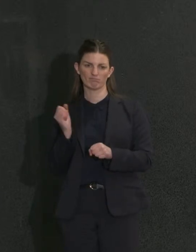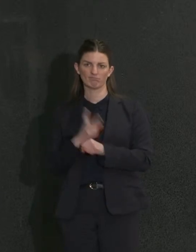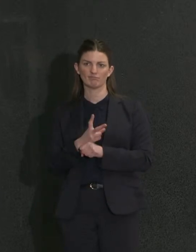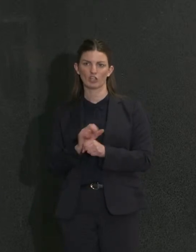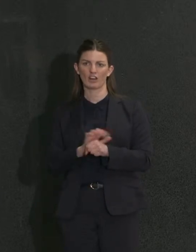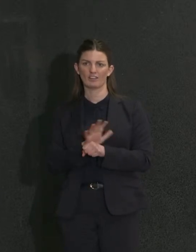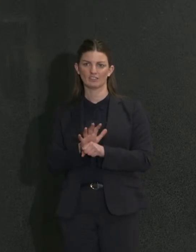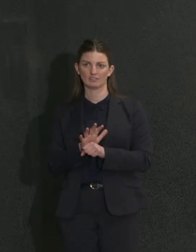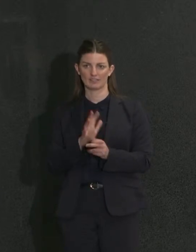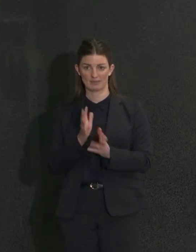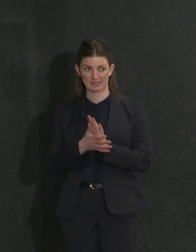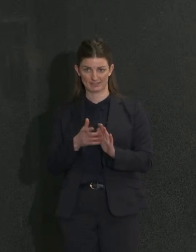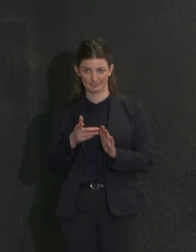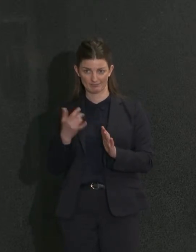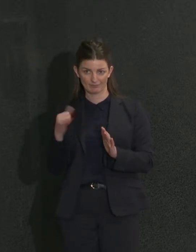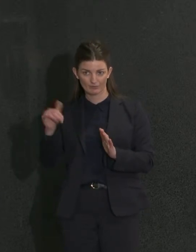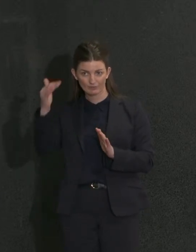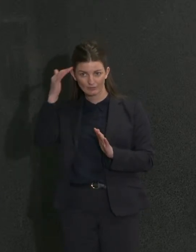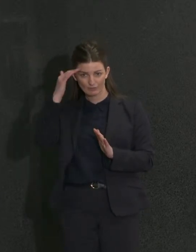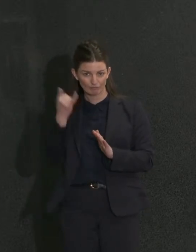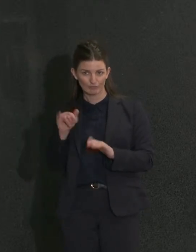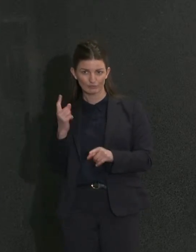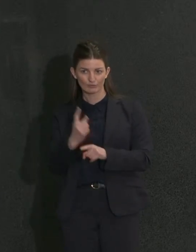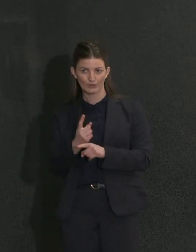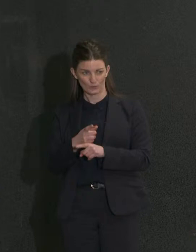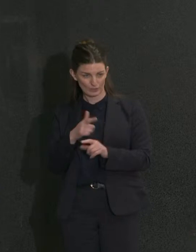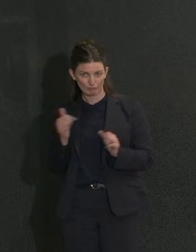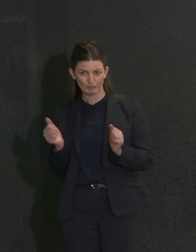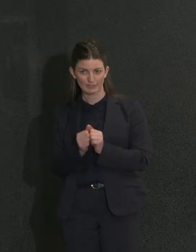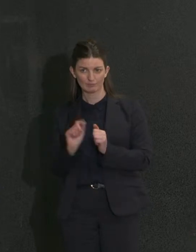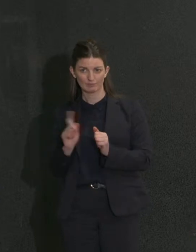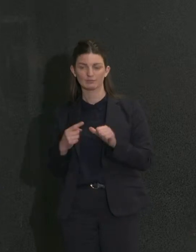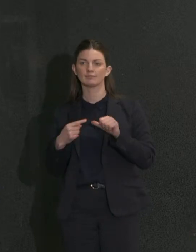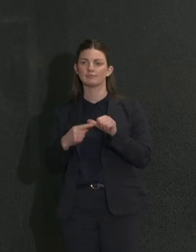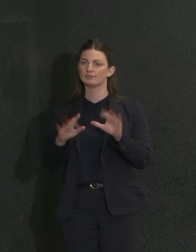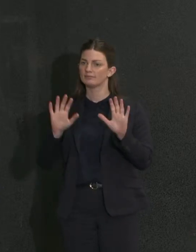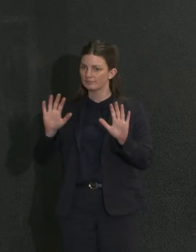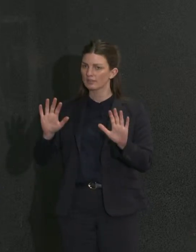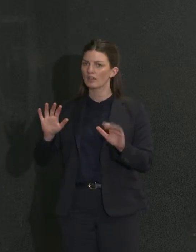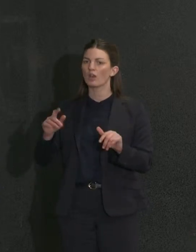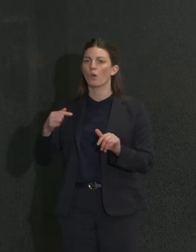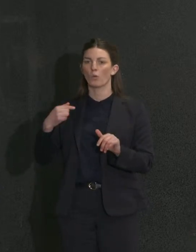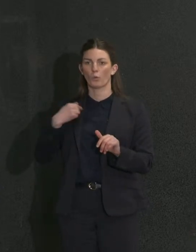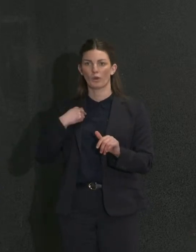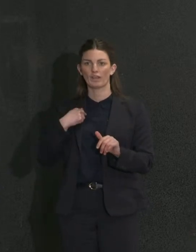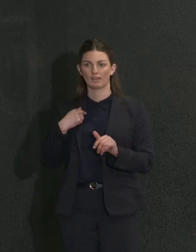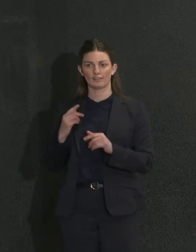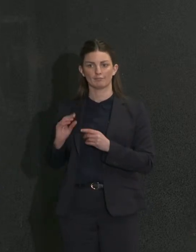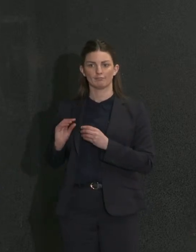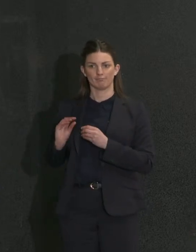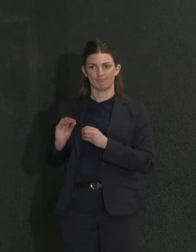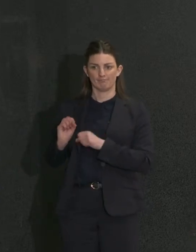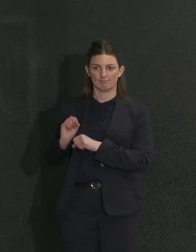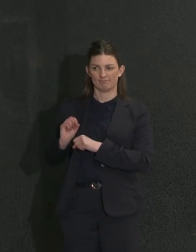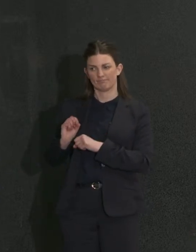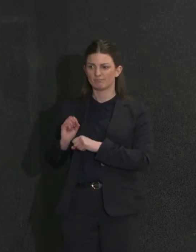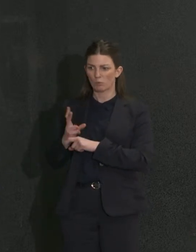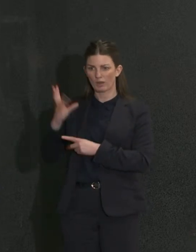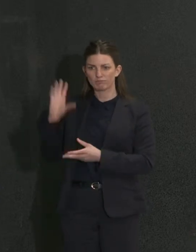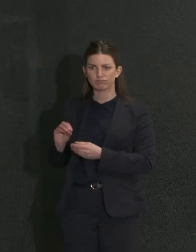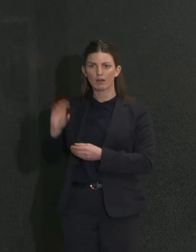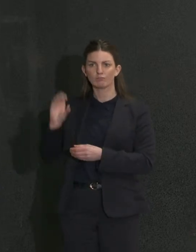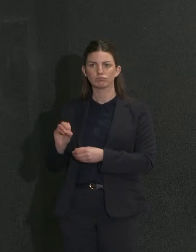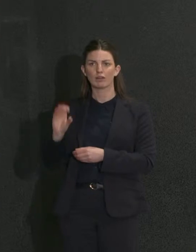outbreak, a separate issue. We will deal with it, and I'm confident that we will get on top of this again, because